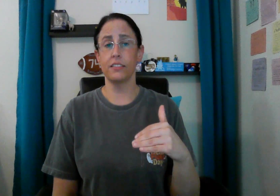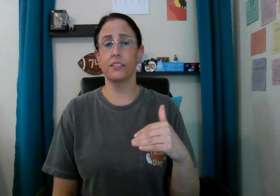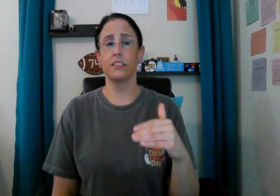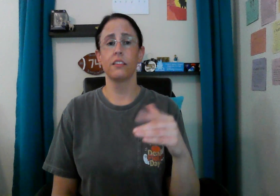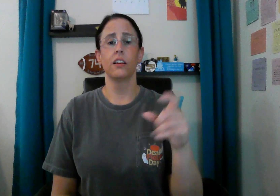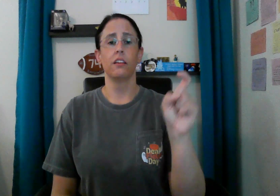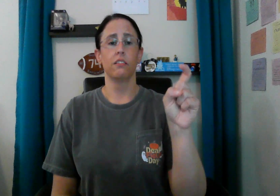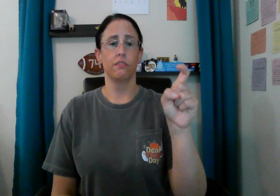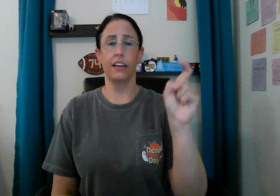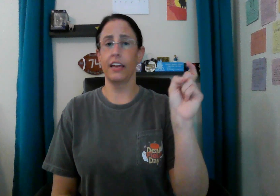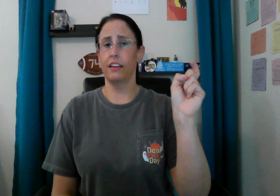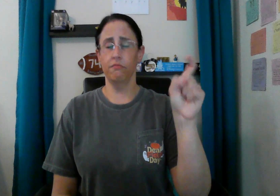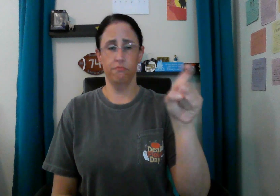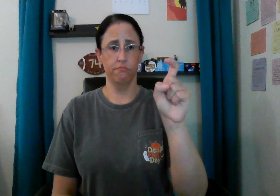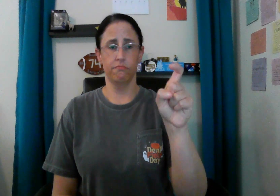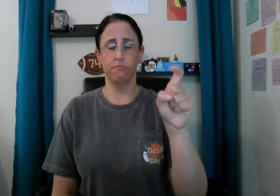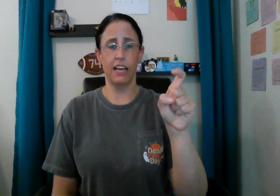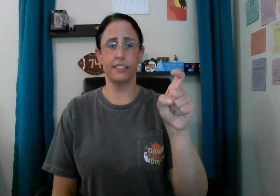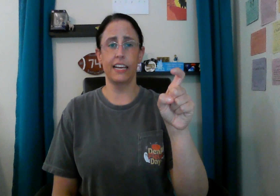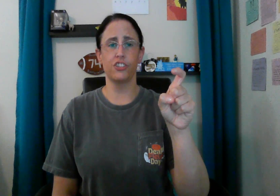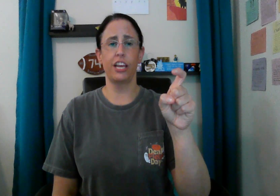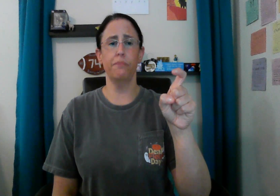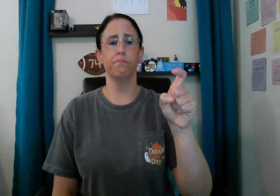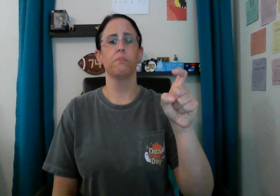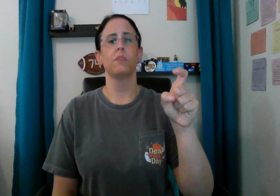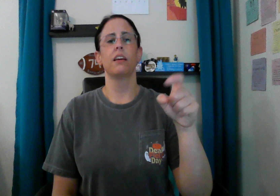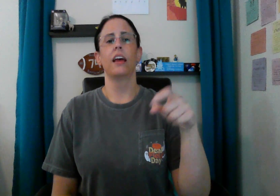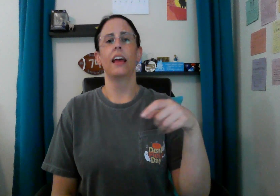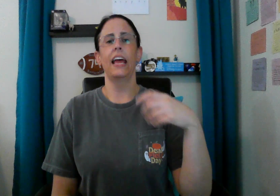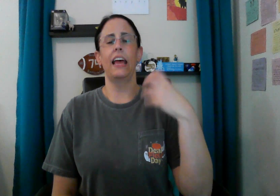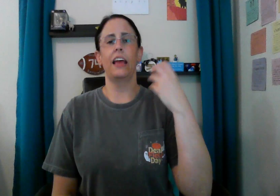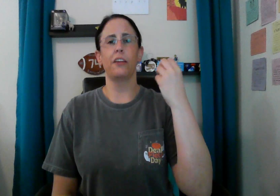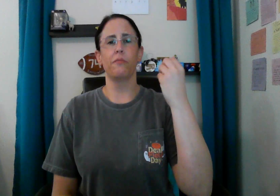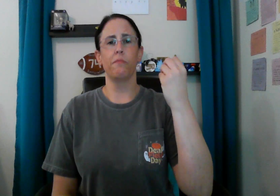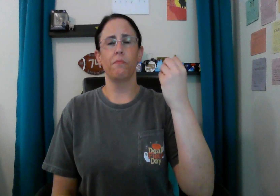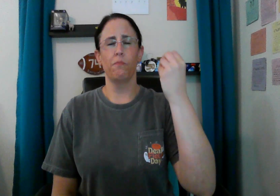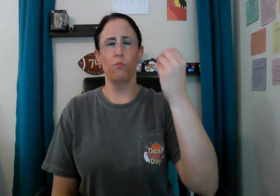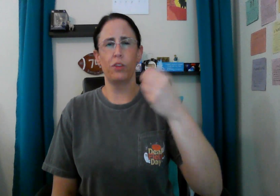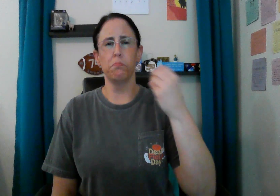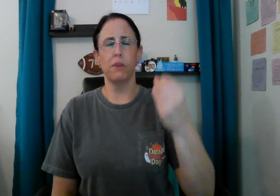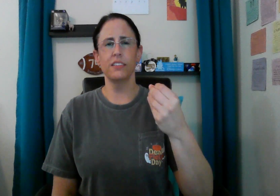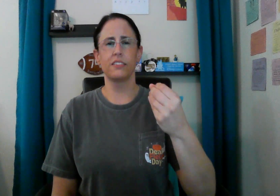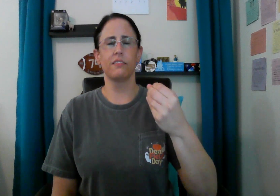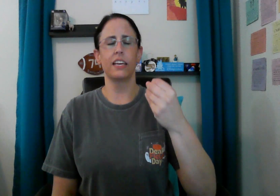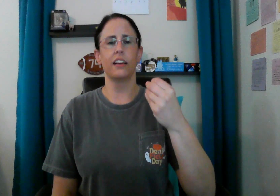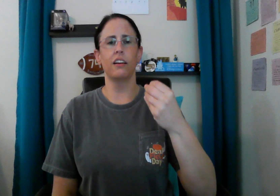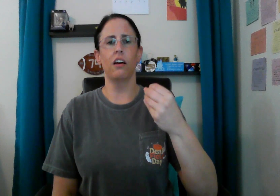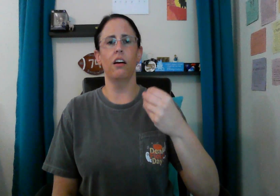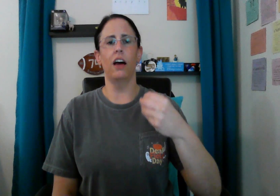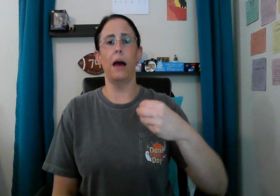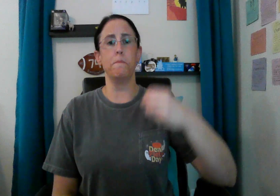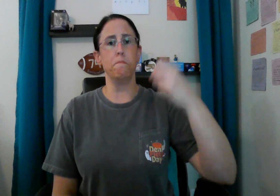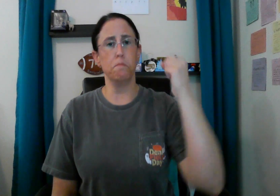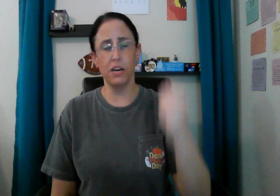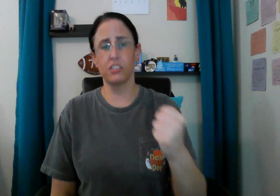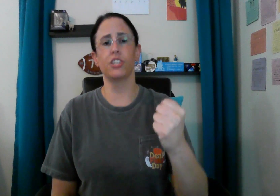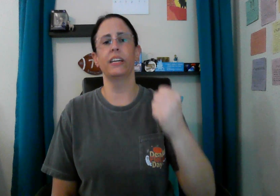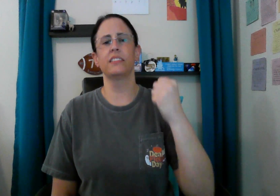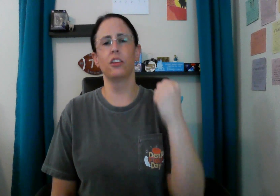Must, again, X hand shape. And with must, think I must do it. It's a little